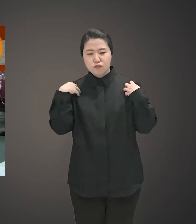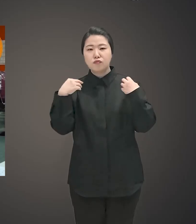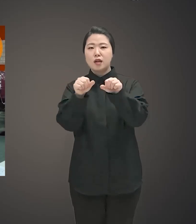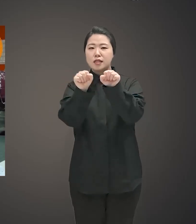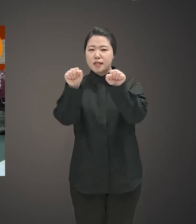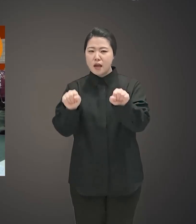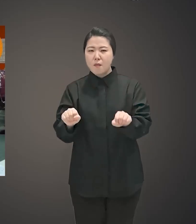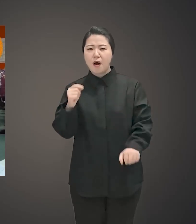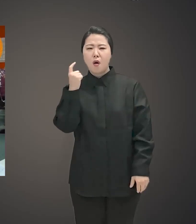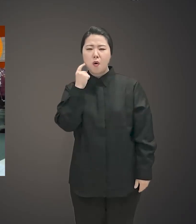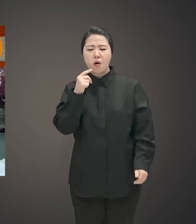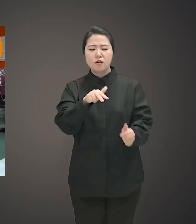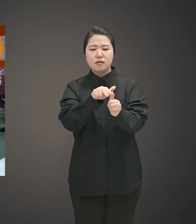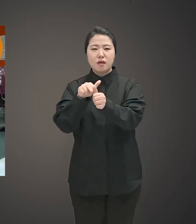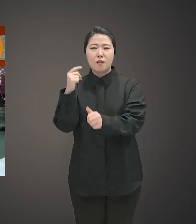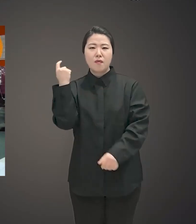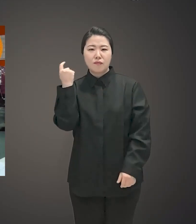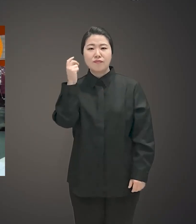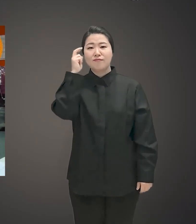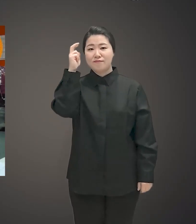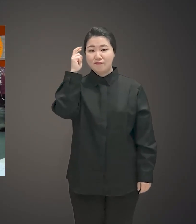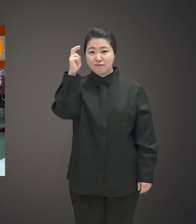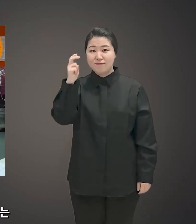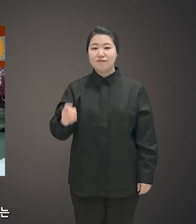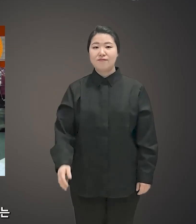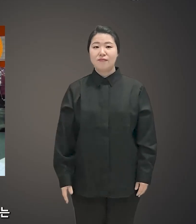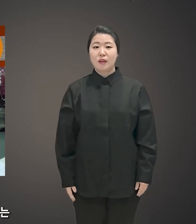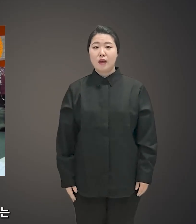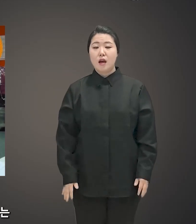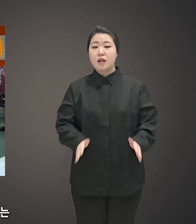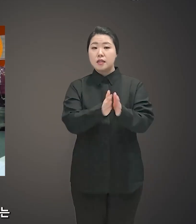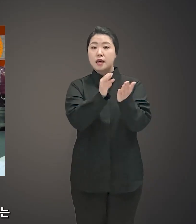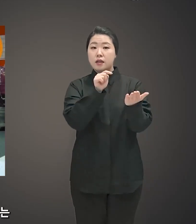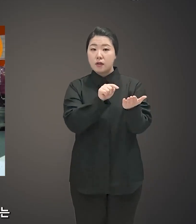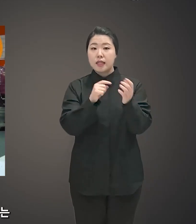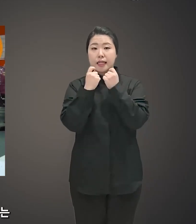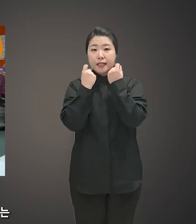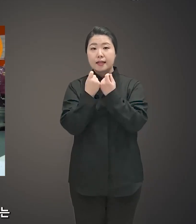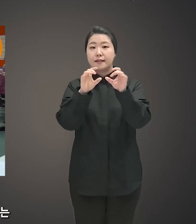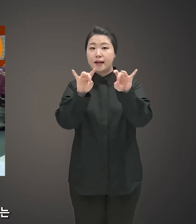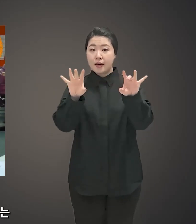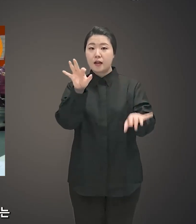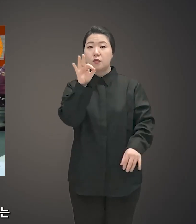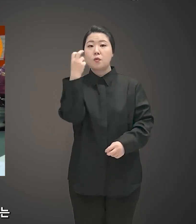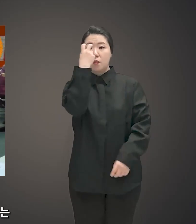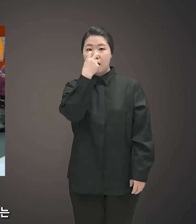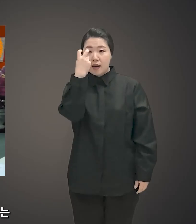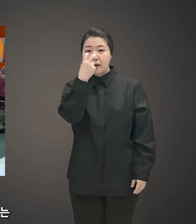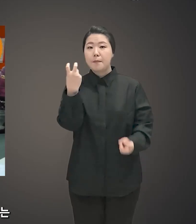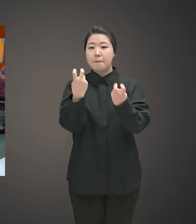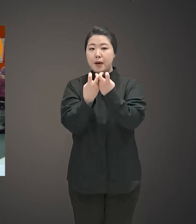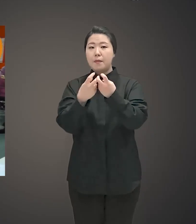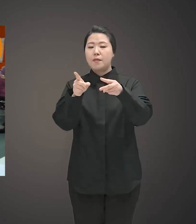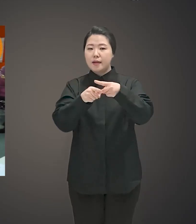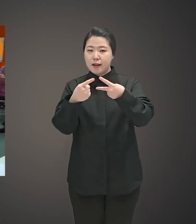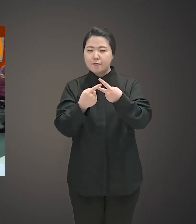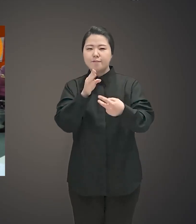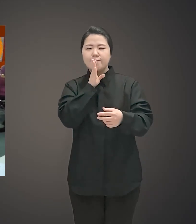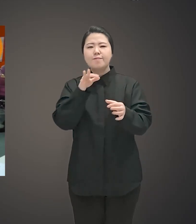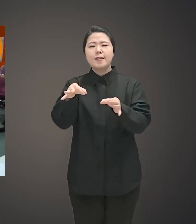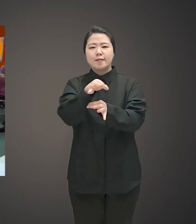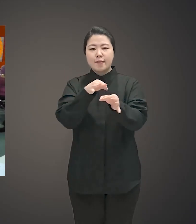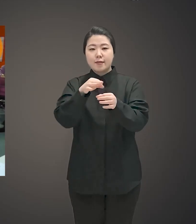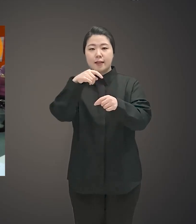the capitalist system, the people who are controlling all the wealth. And this, I think, will give you a balanced reality that you as an individual can make, manage